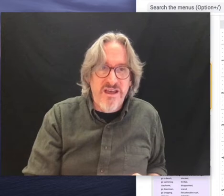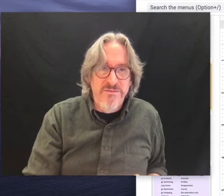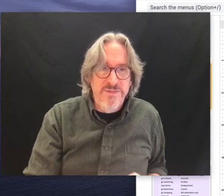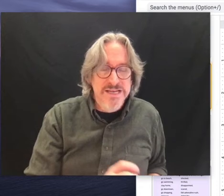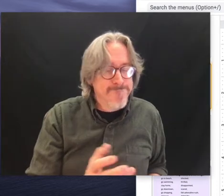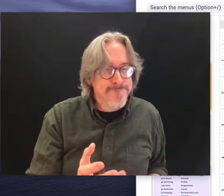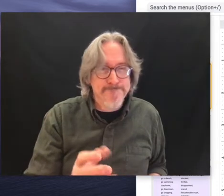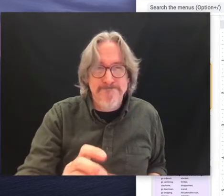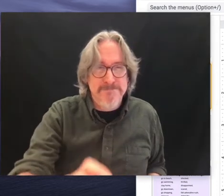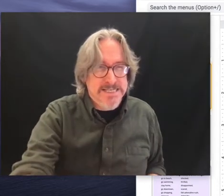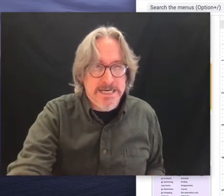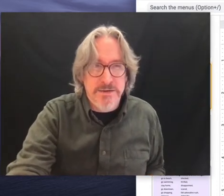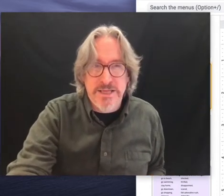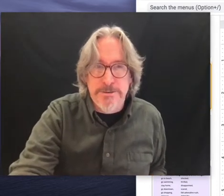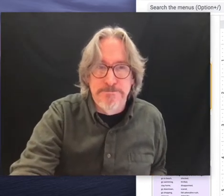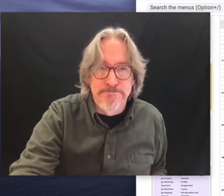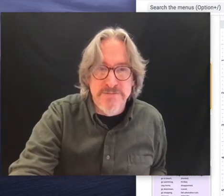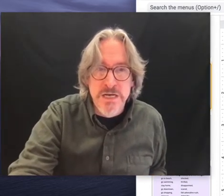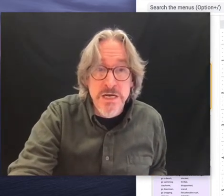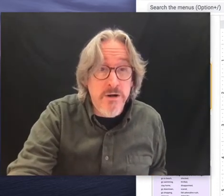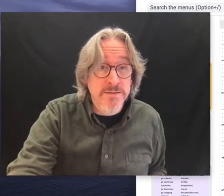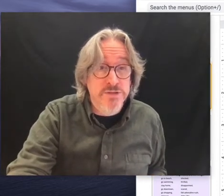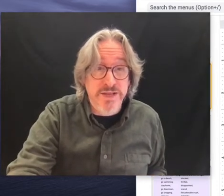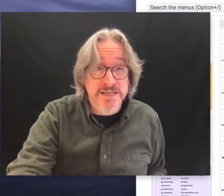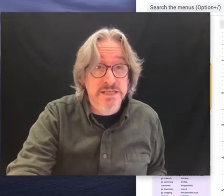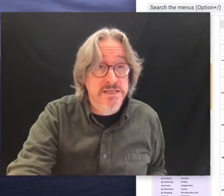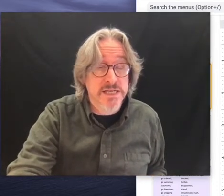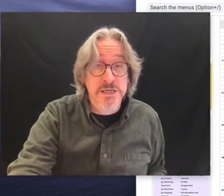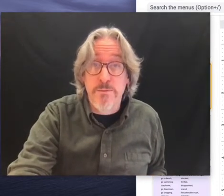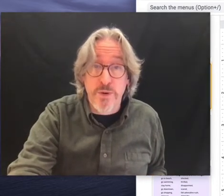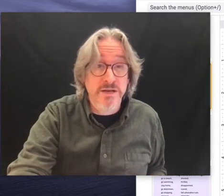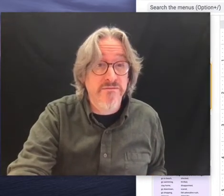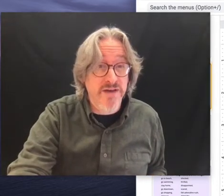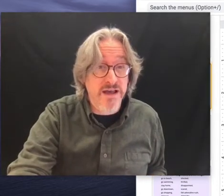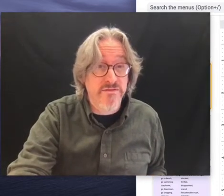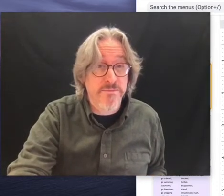day, it's not going to be there. All right, so that's 6.5.